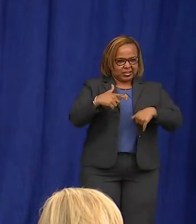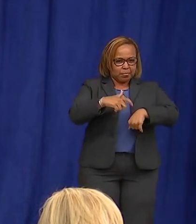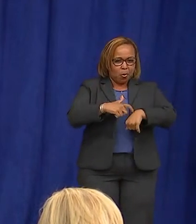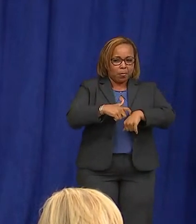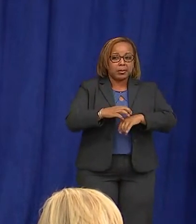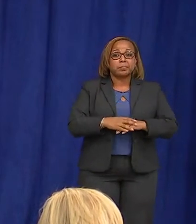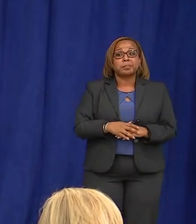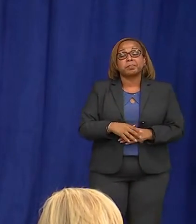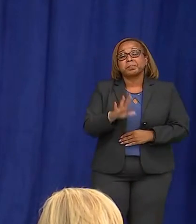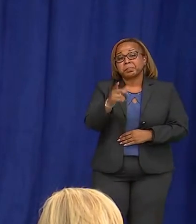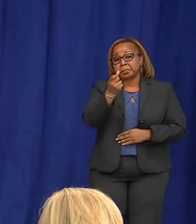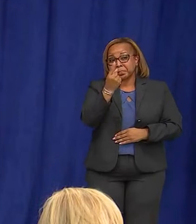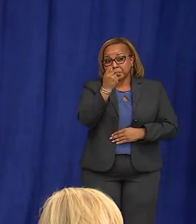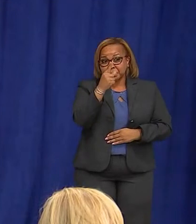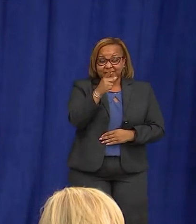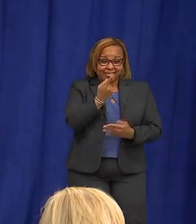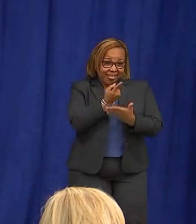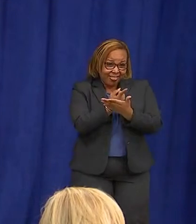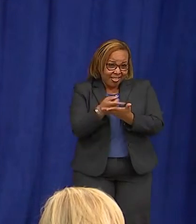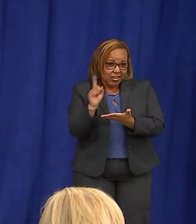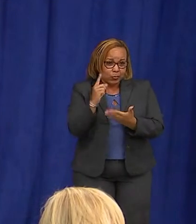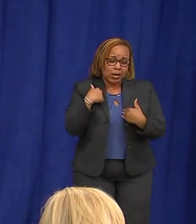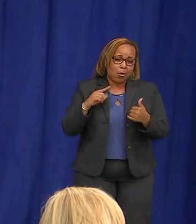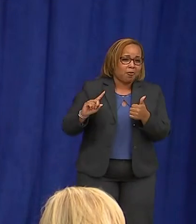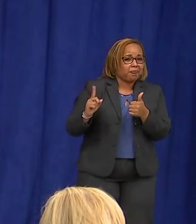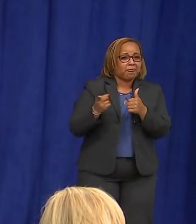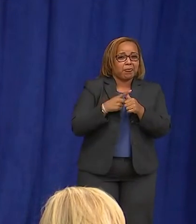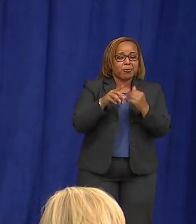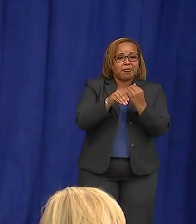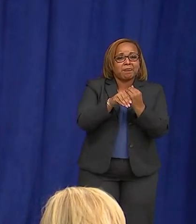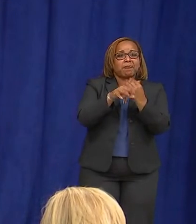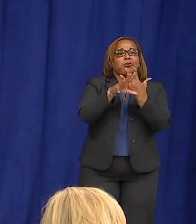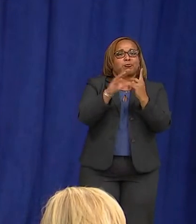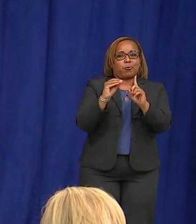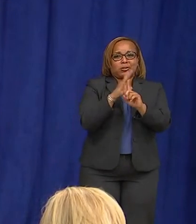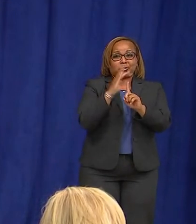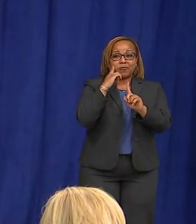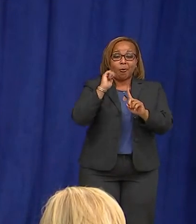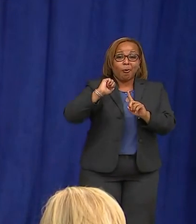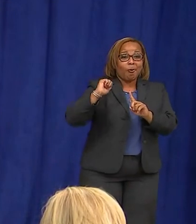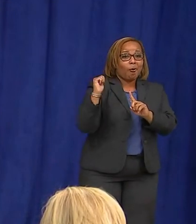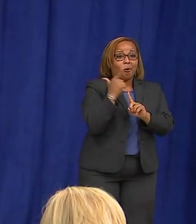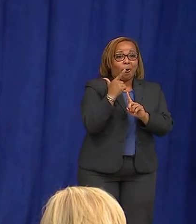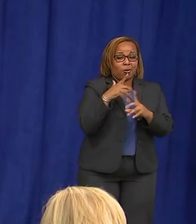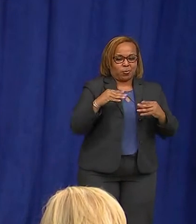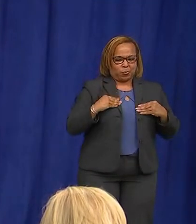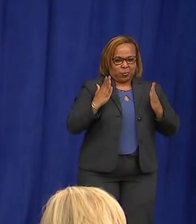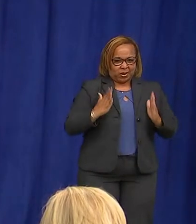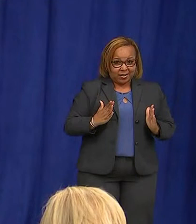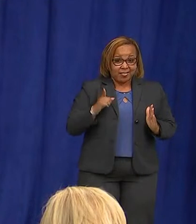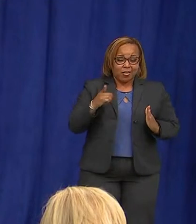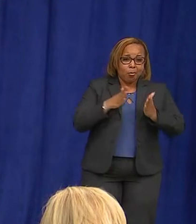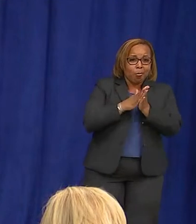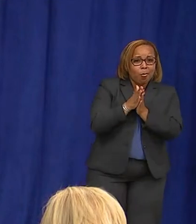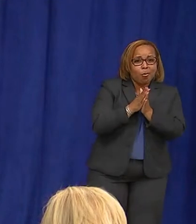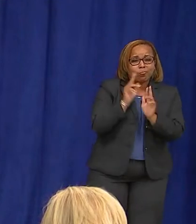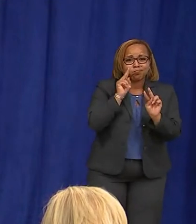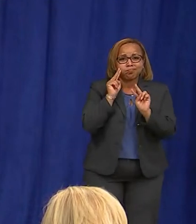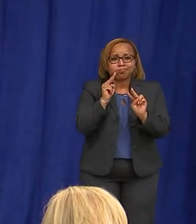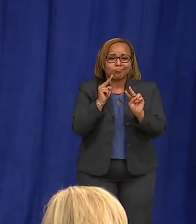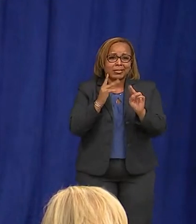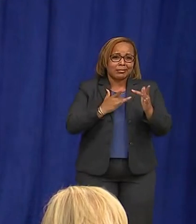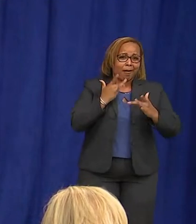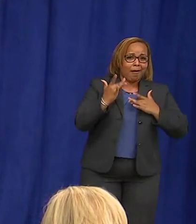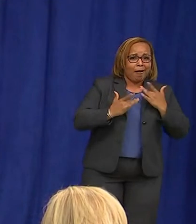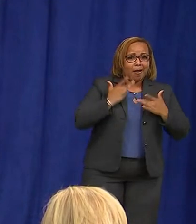moment. In fact, just last week, we had our first virtual orientation for all of the awardees, and their enthusiasm and